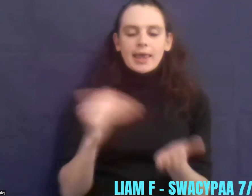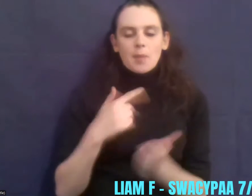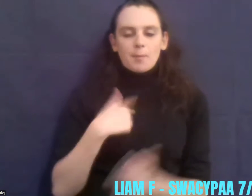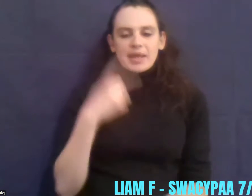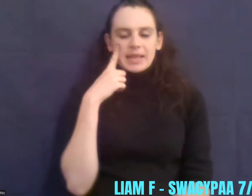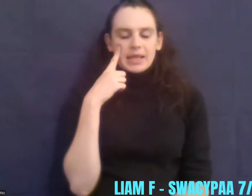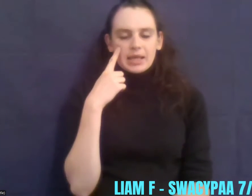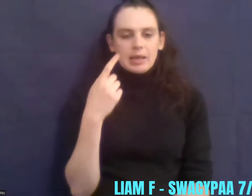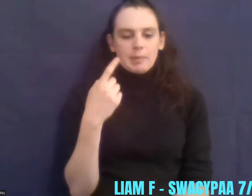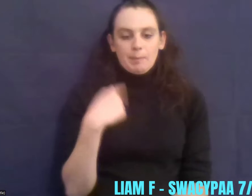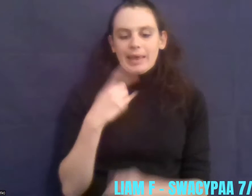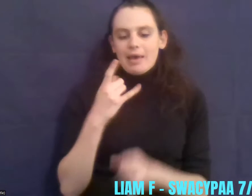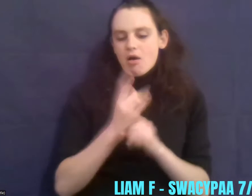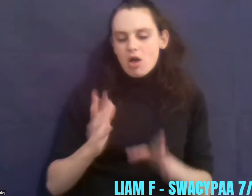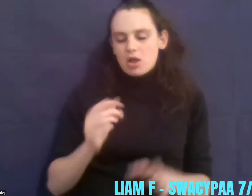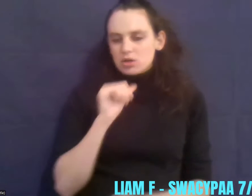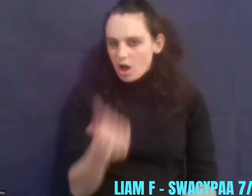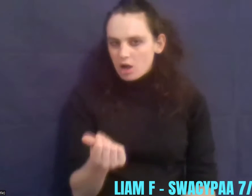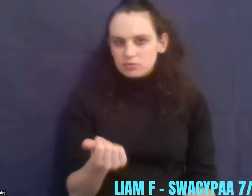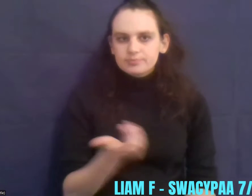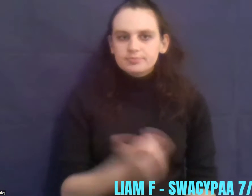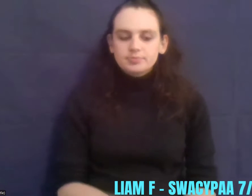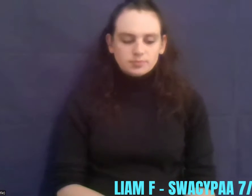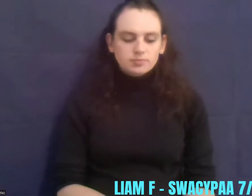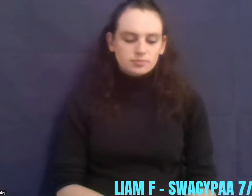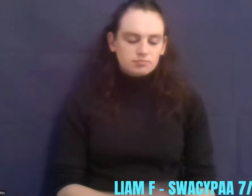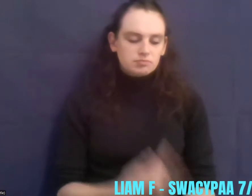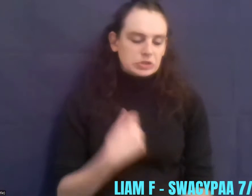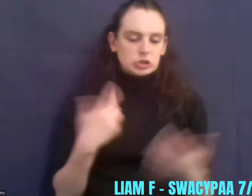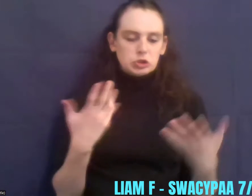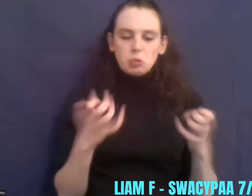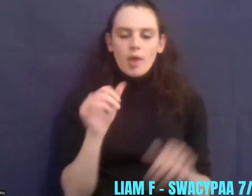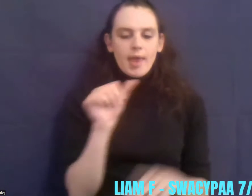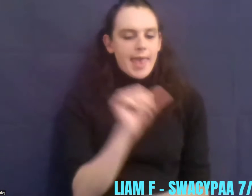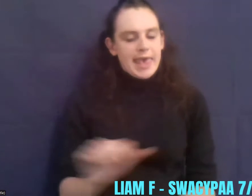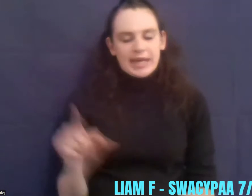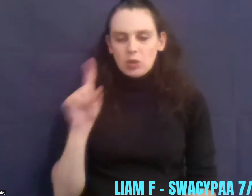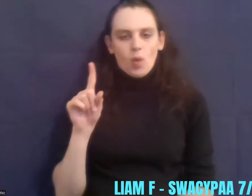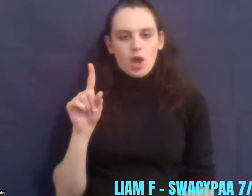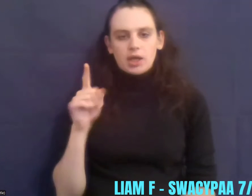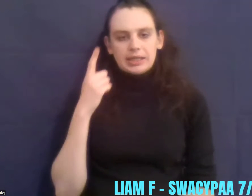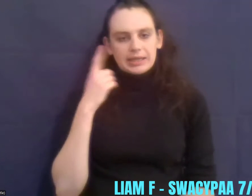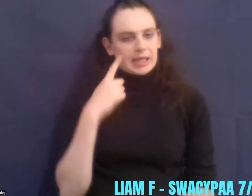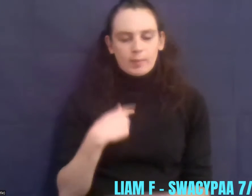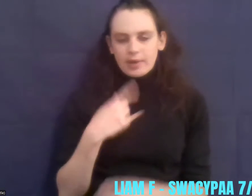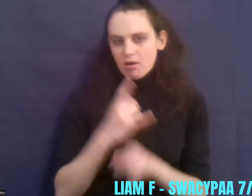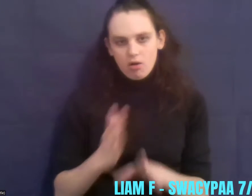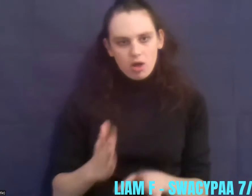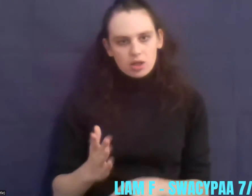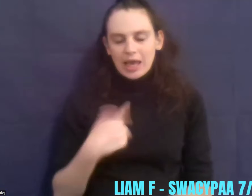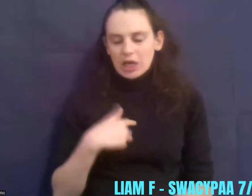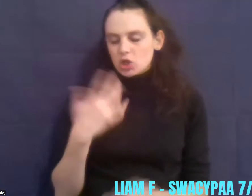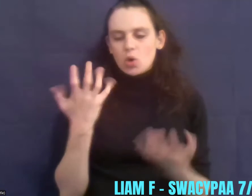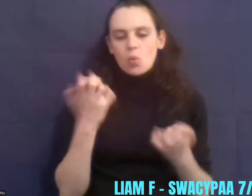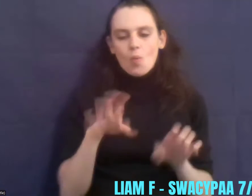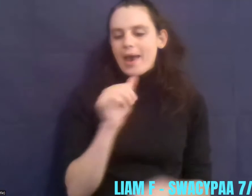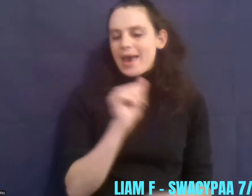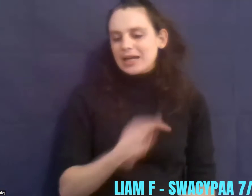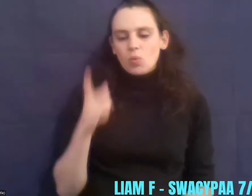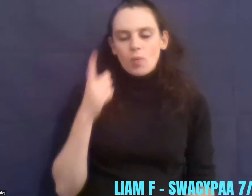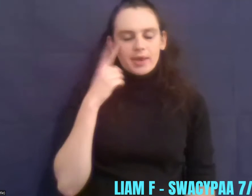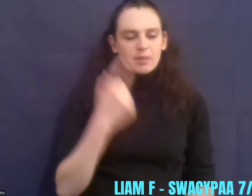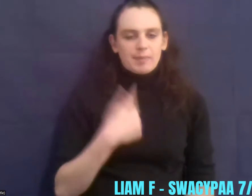and I didn't want anybody else to really think that I was a bad person because I